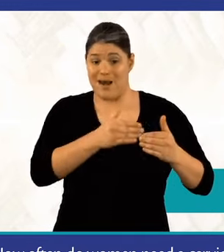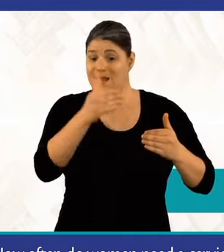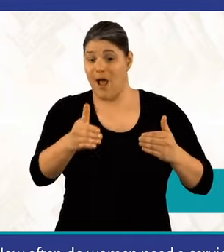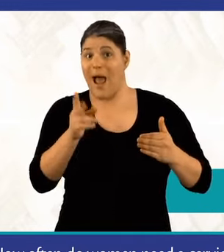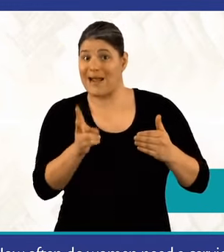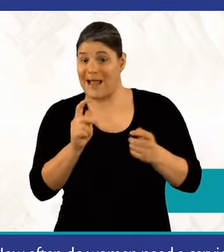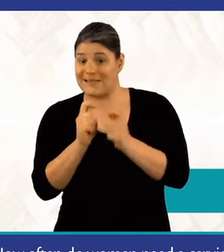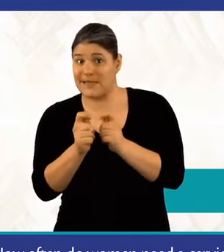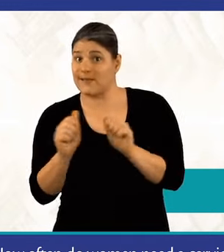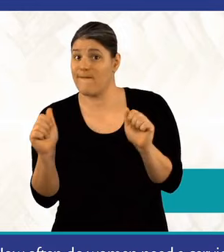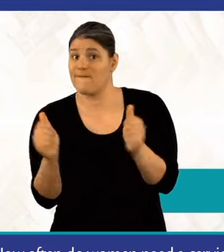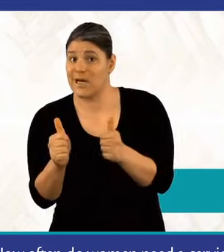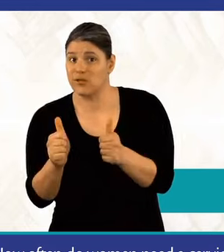year's time.